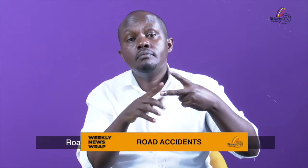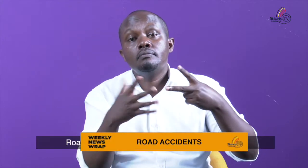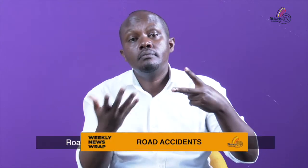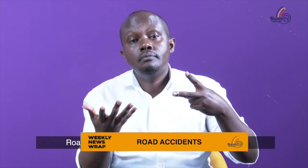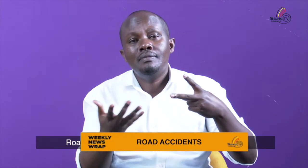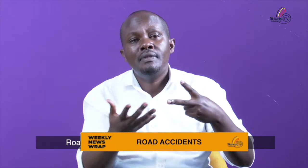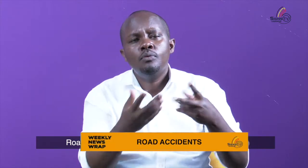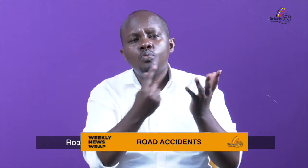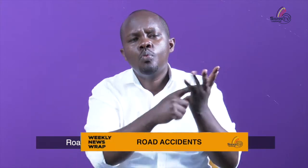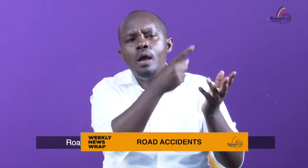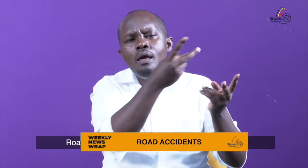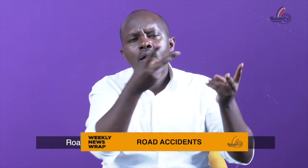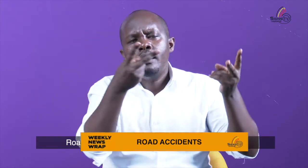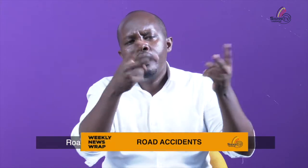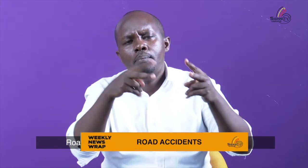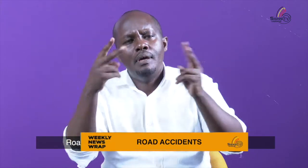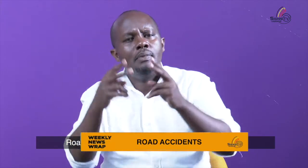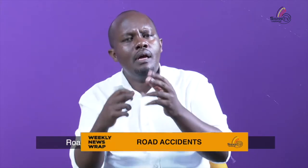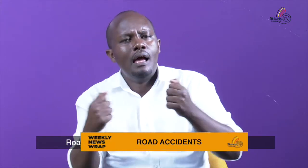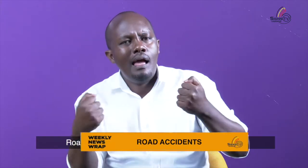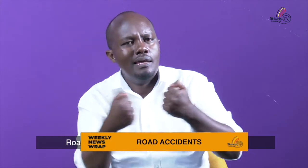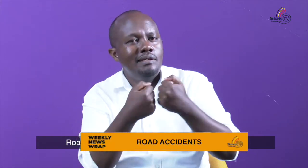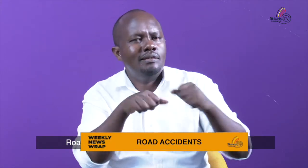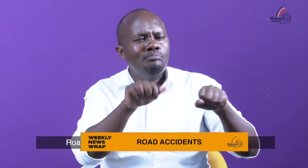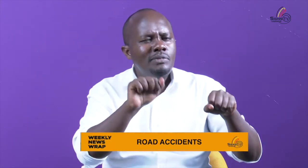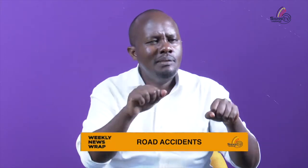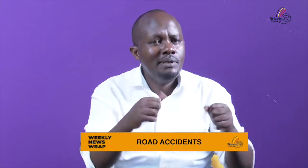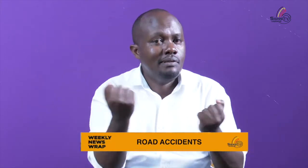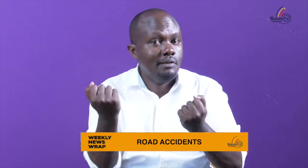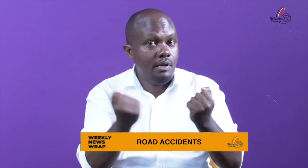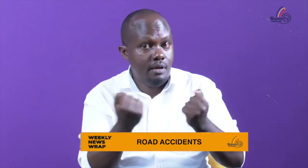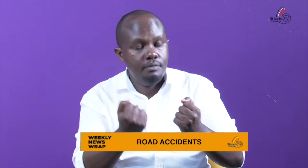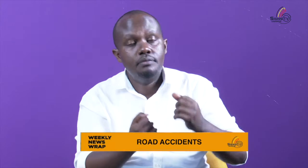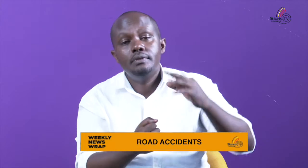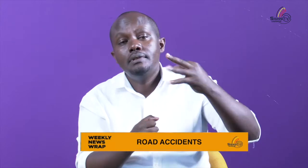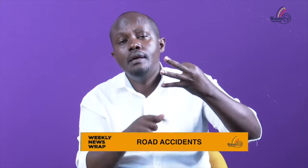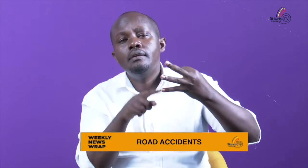Road accidents in various parts of the country.